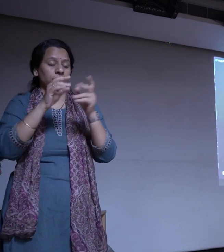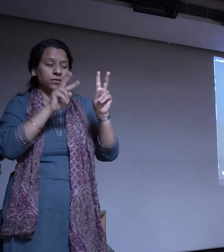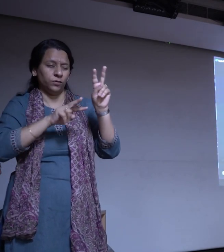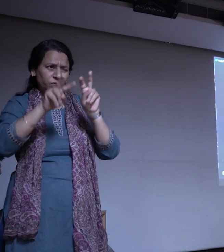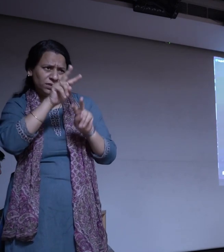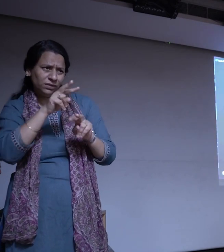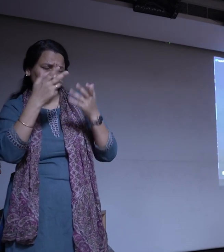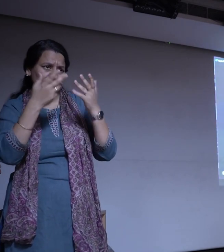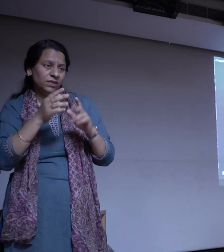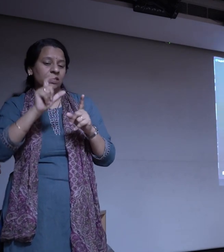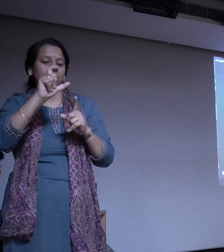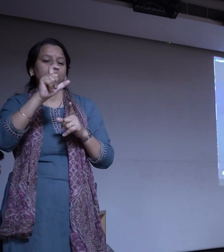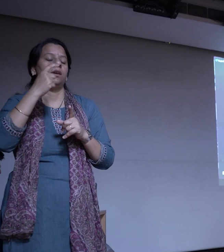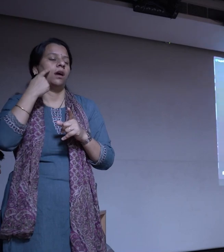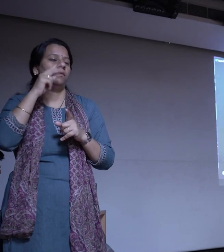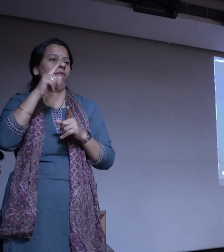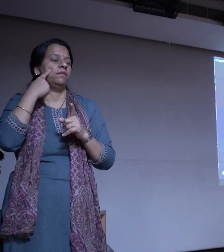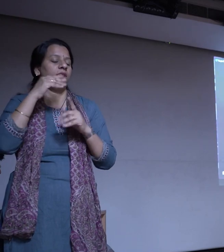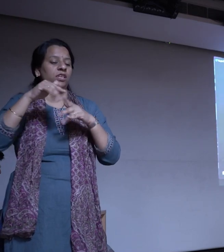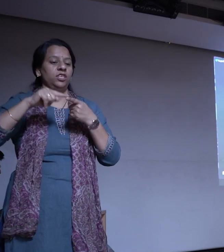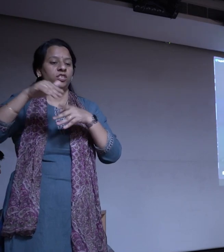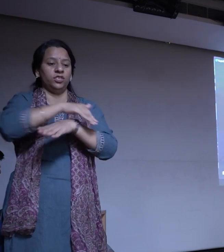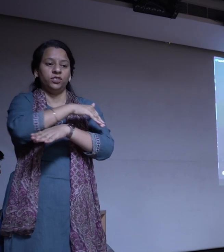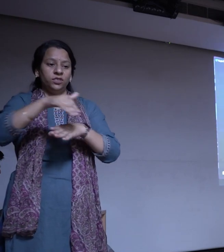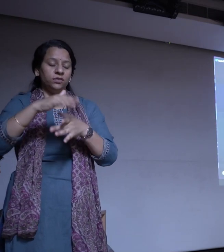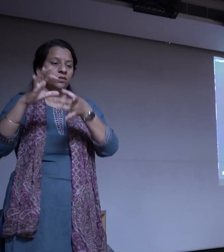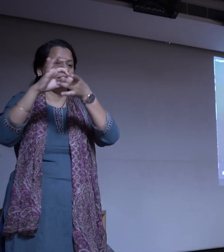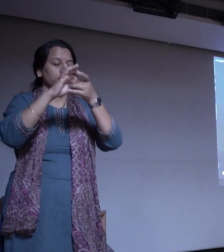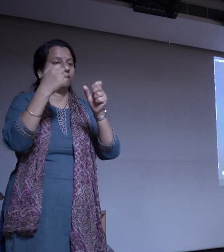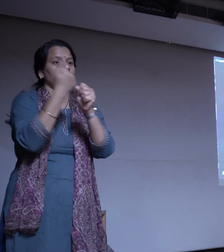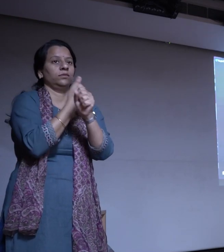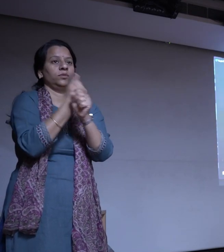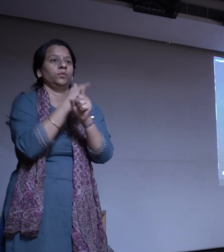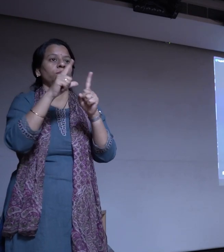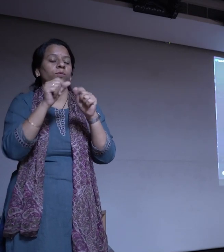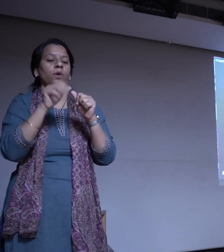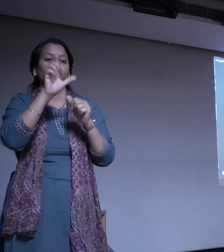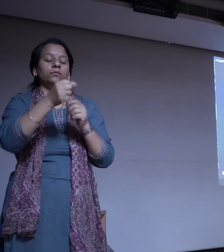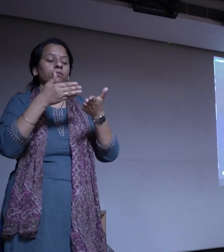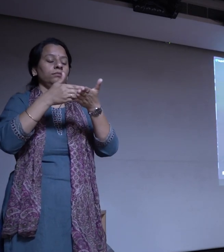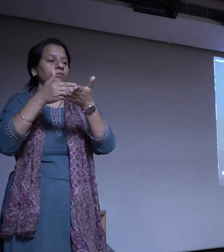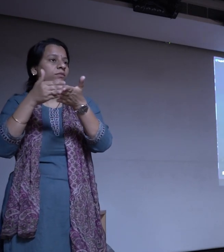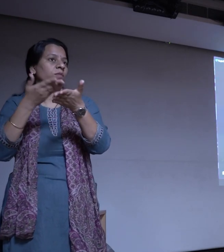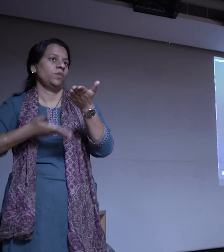carry civil engineering and other accessibility